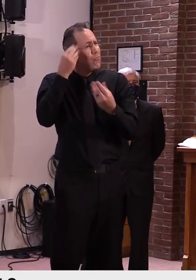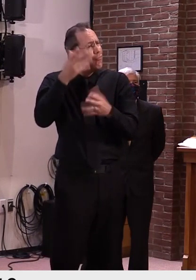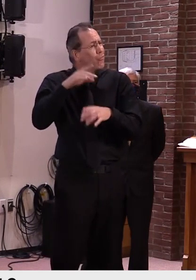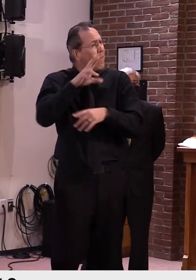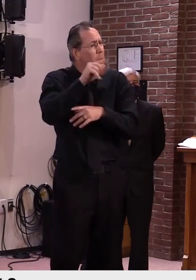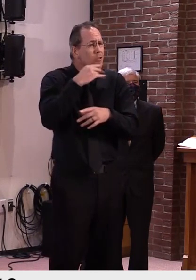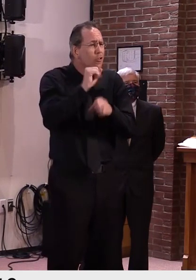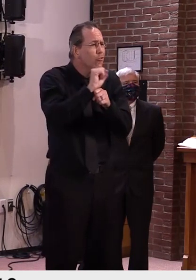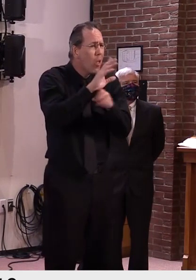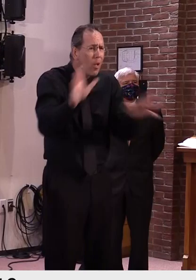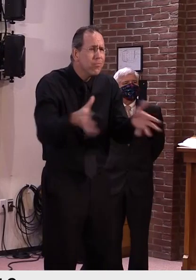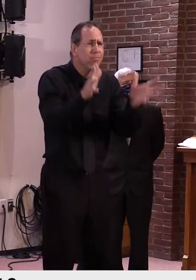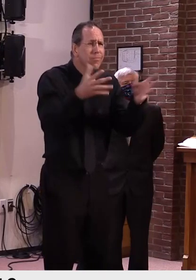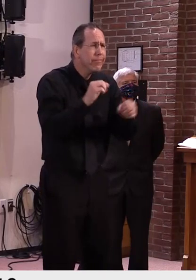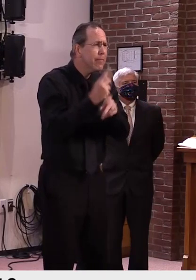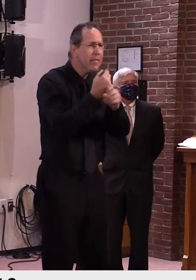say